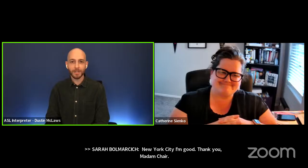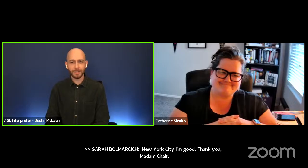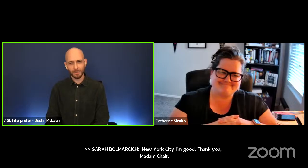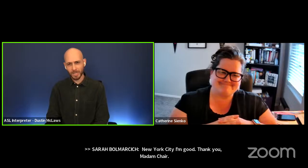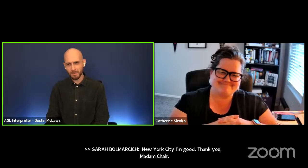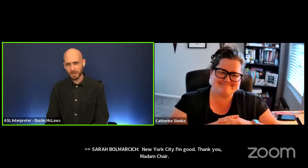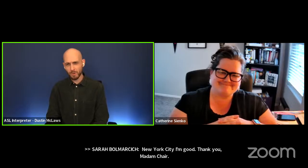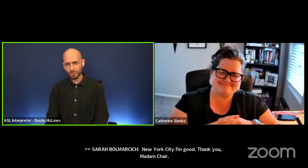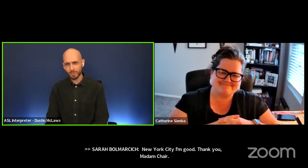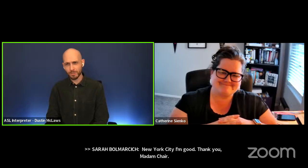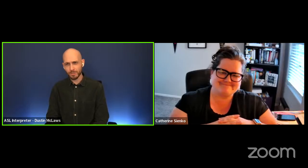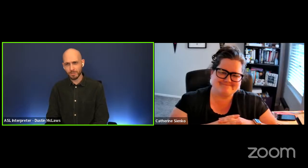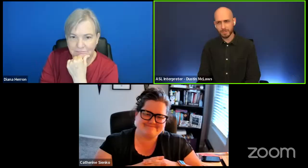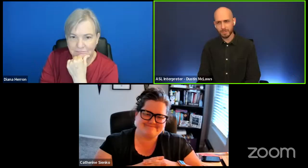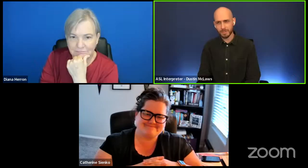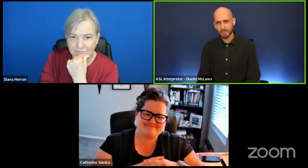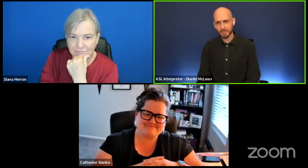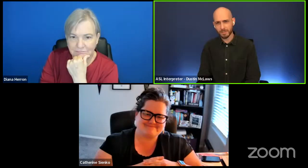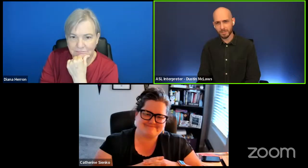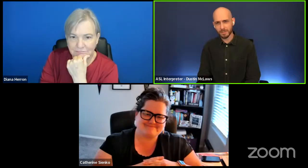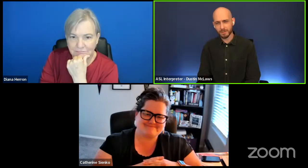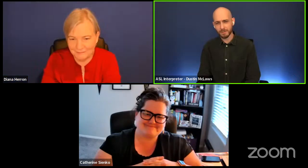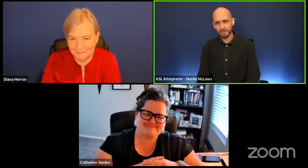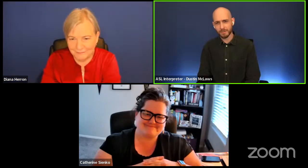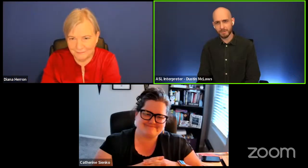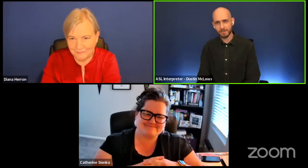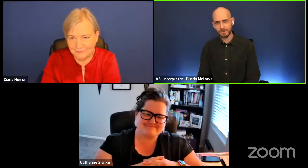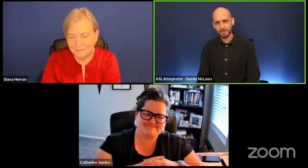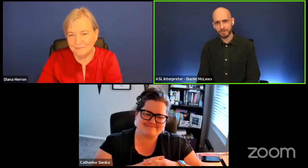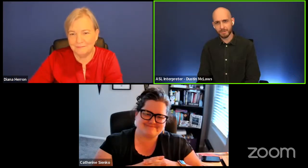around. Does someone need to make a motion?